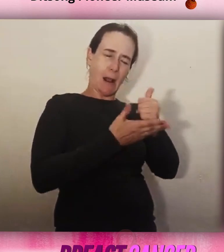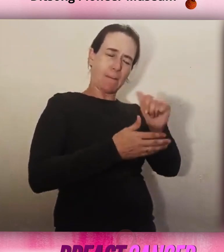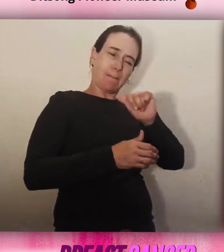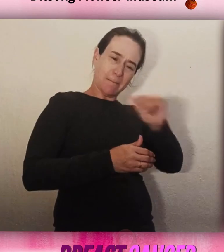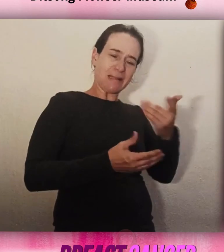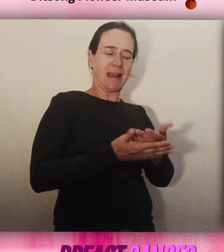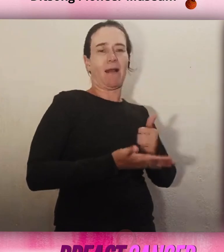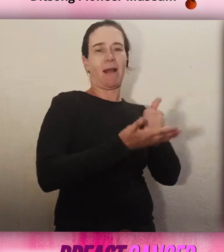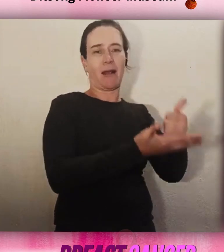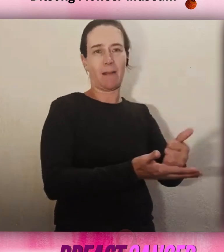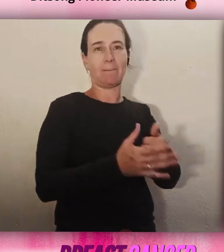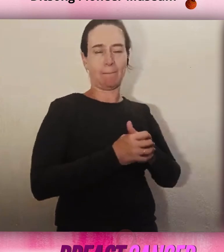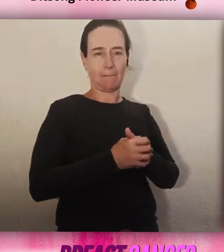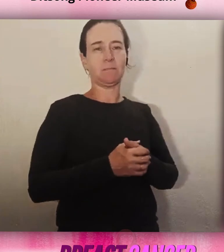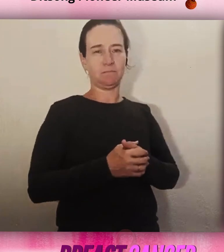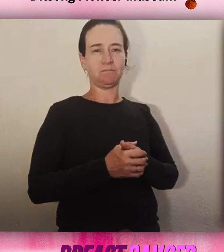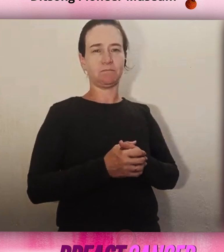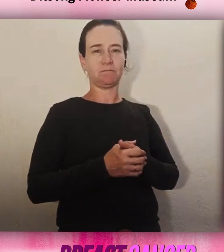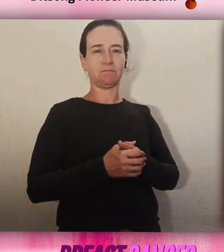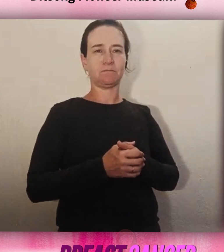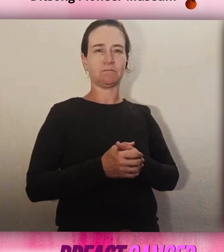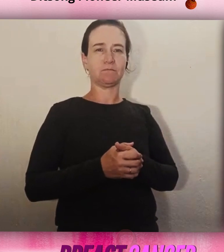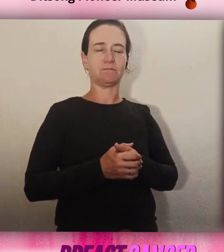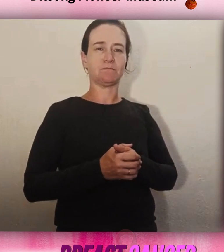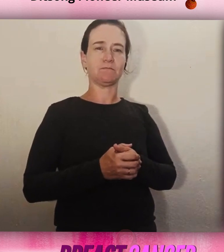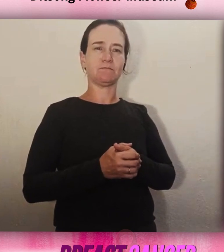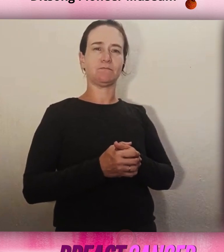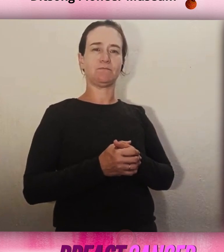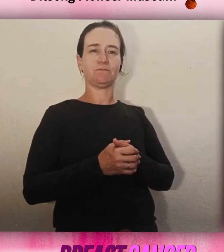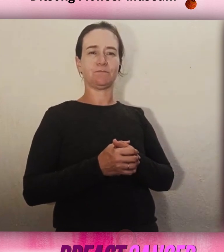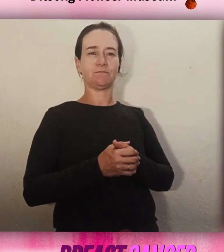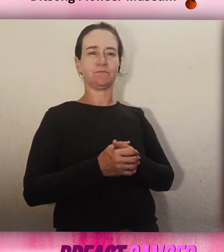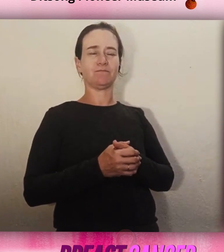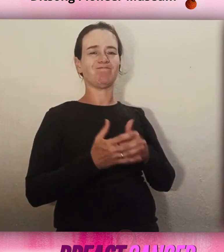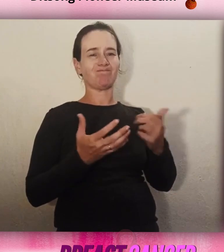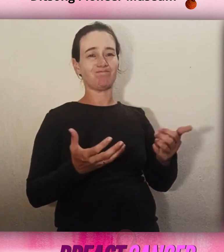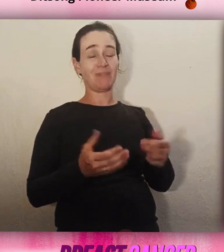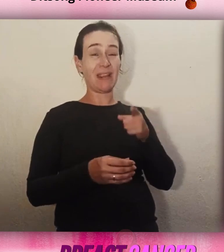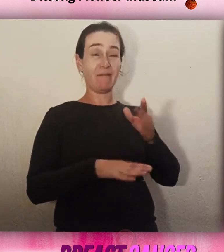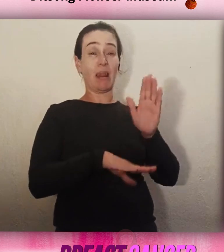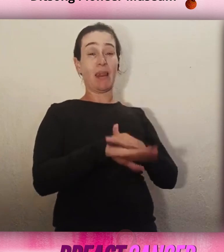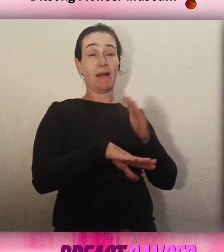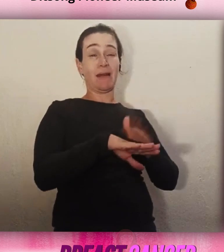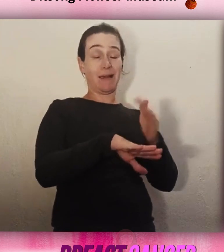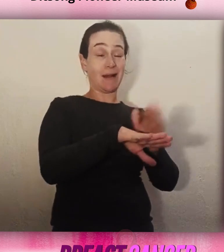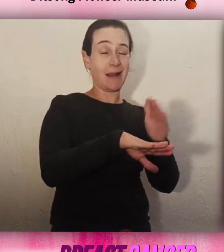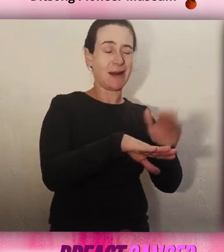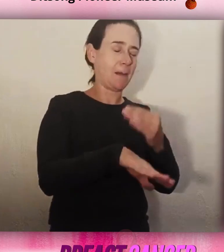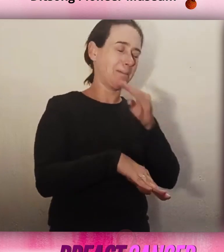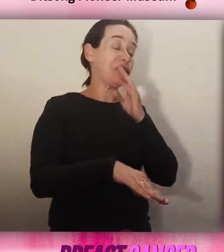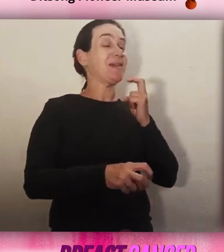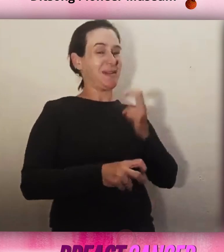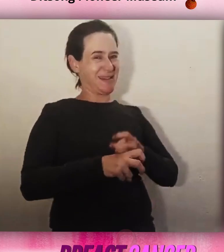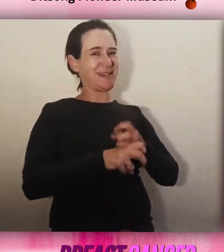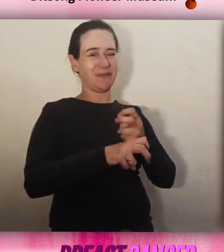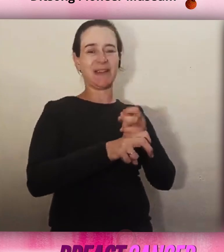of the treatment. The earlier detection, the the more difficult